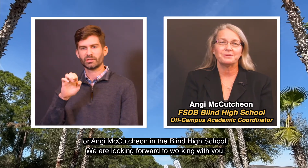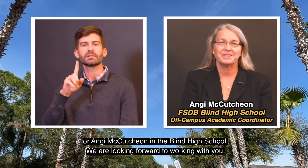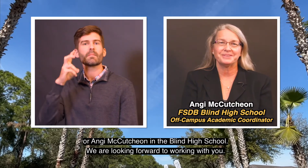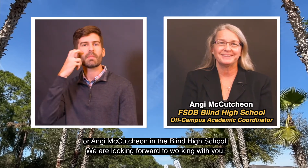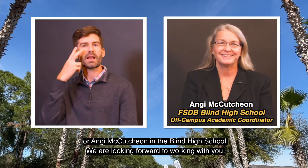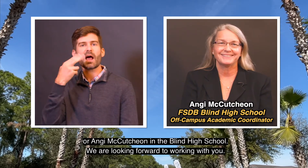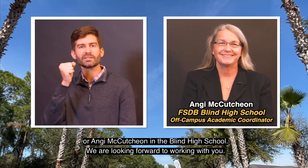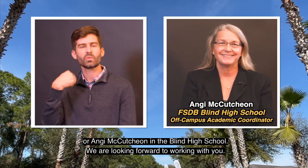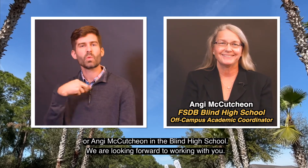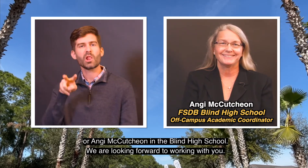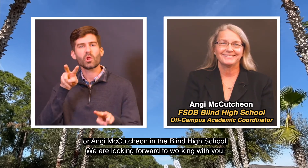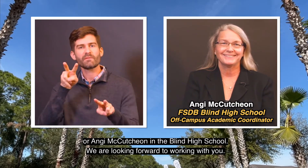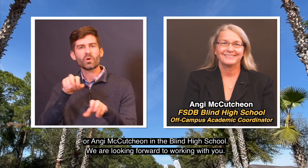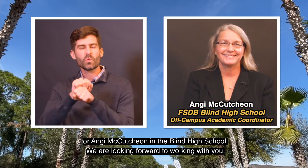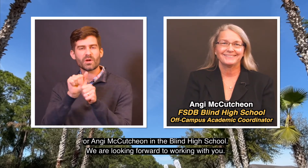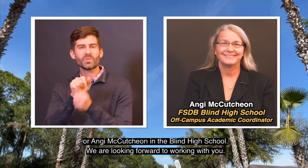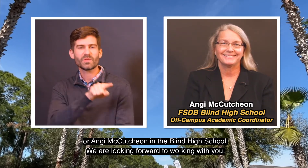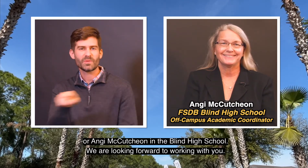to working with you.